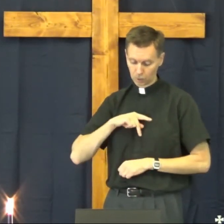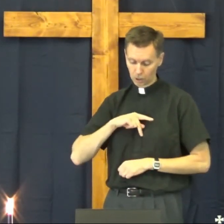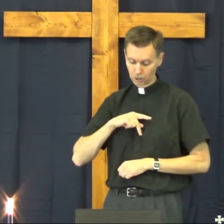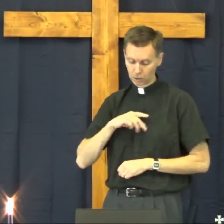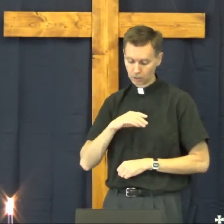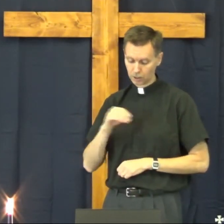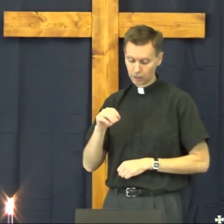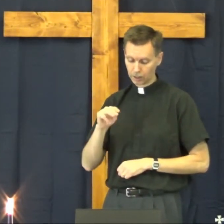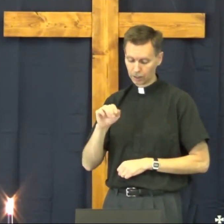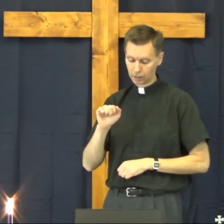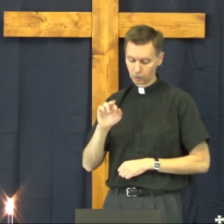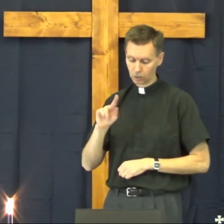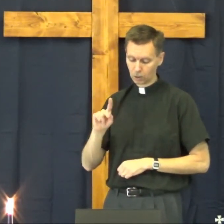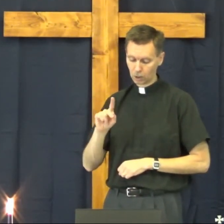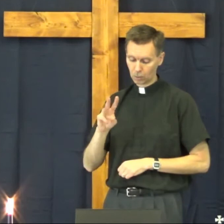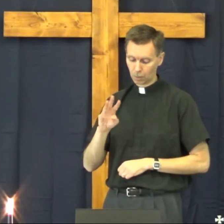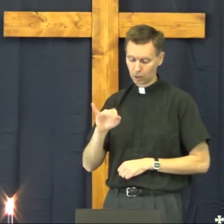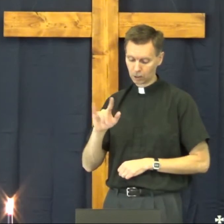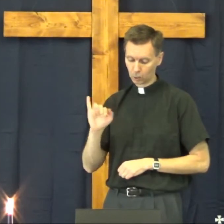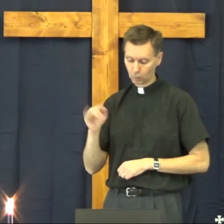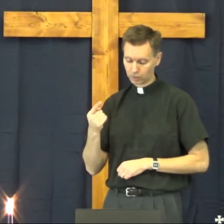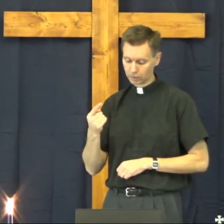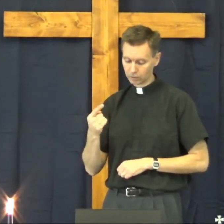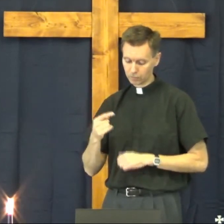Paula, and Mark Willig.